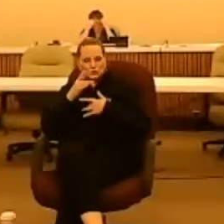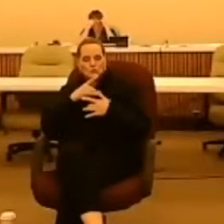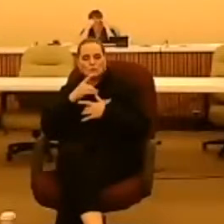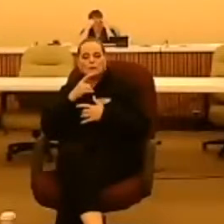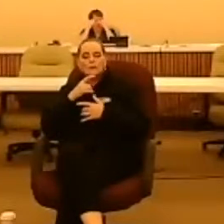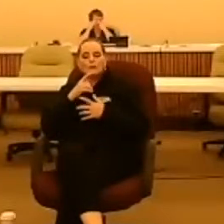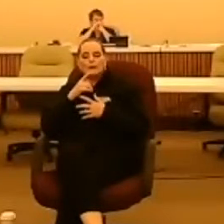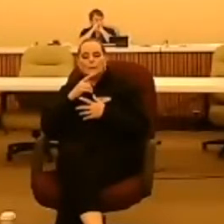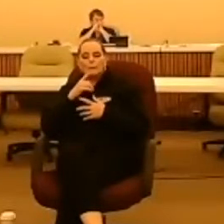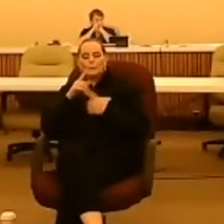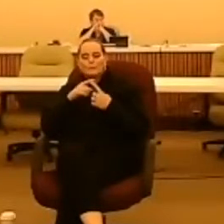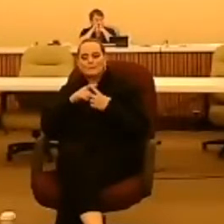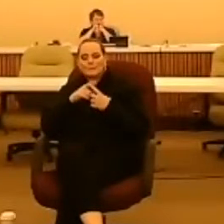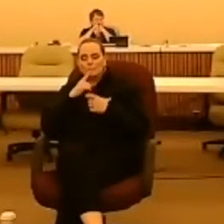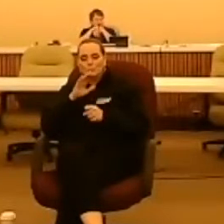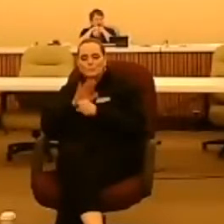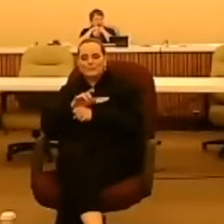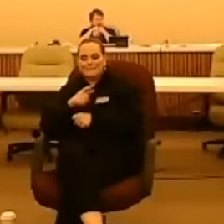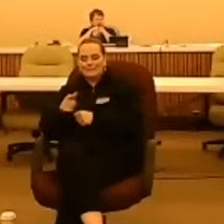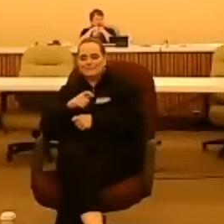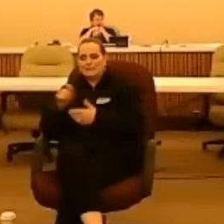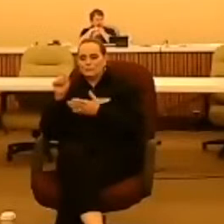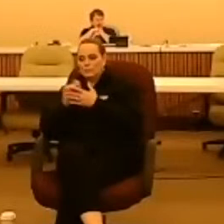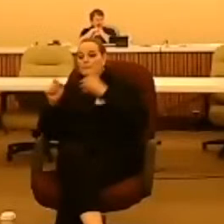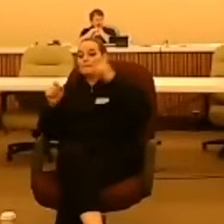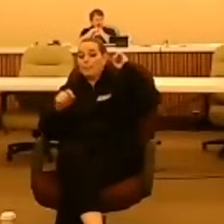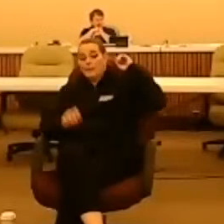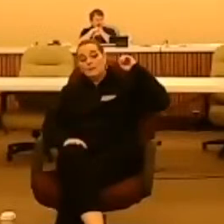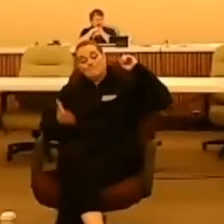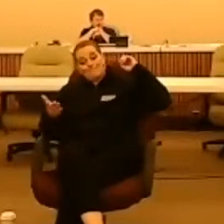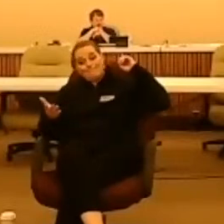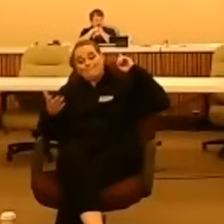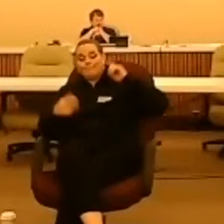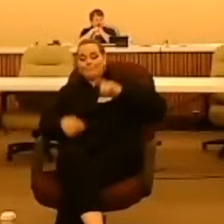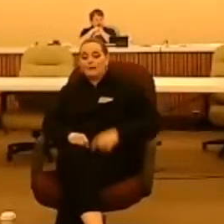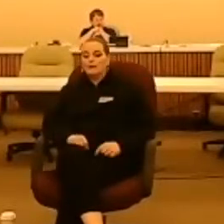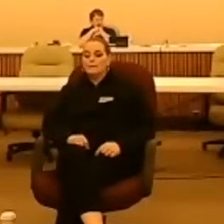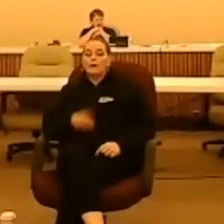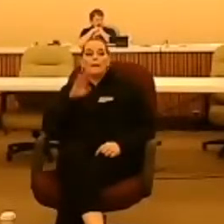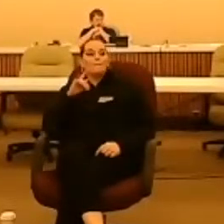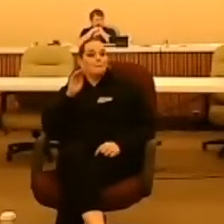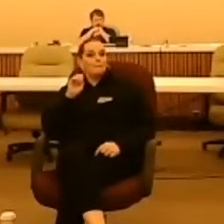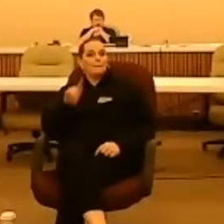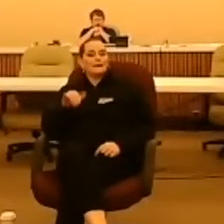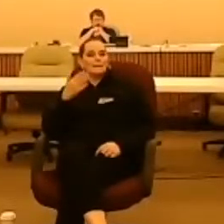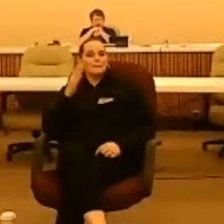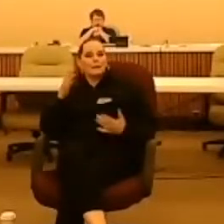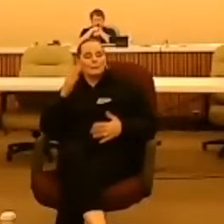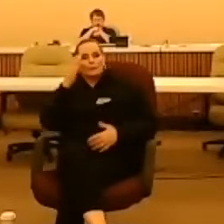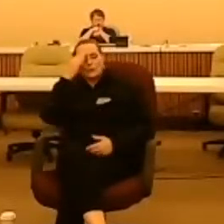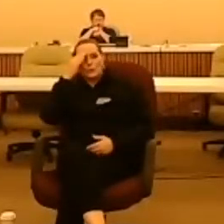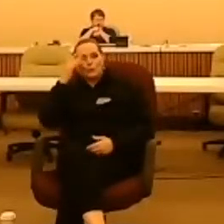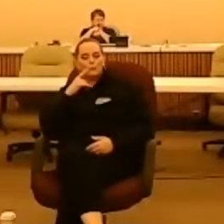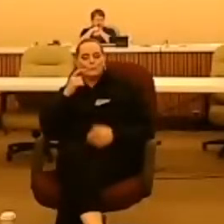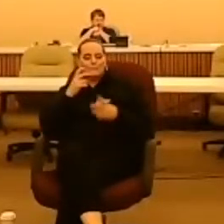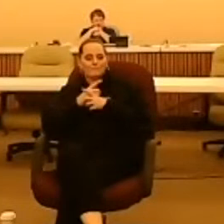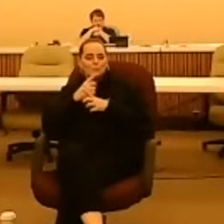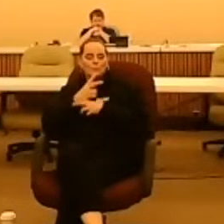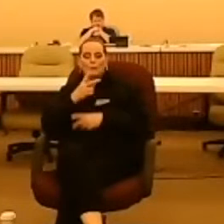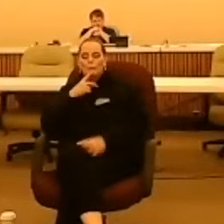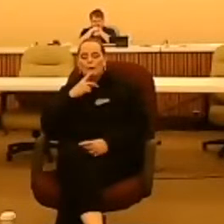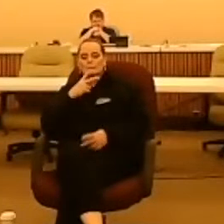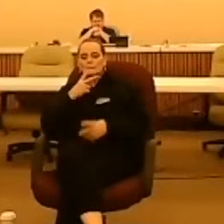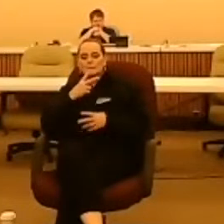start committing these things to writing. And we also ought to, and Becky may already know this answer, but we ought to figure out what the